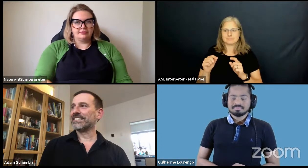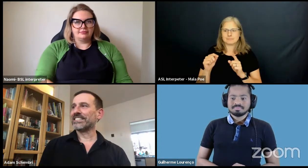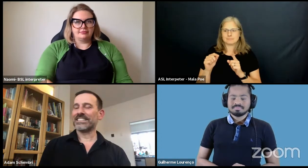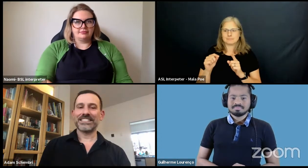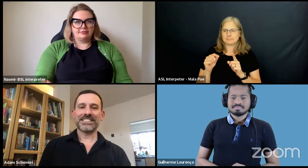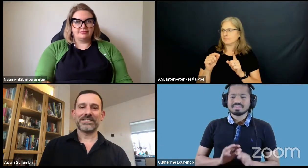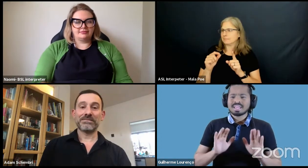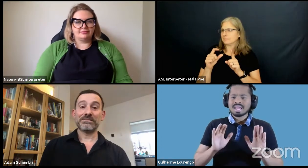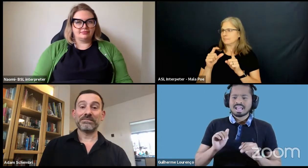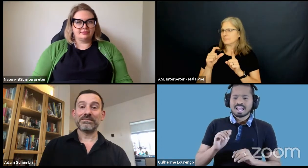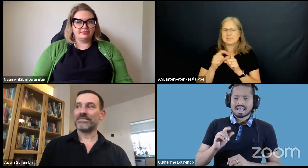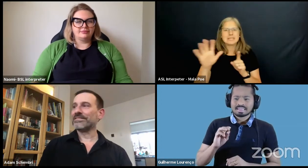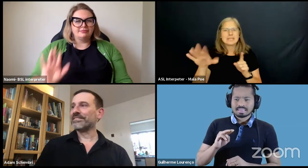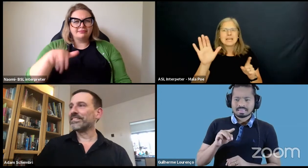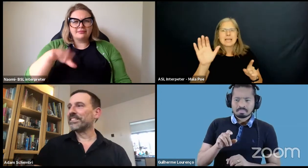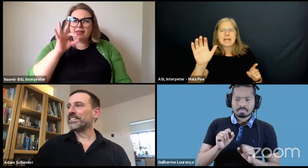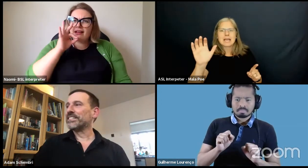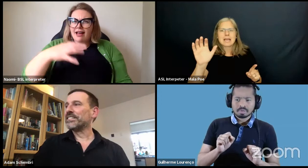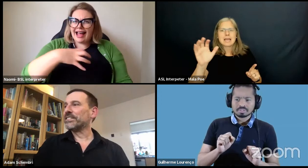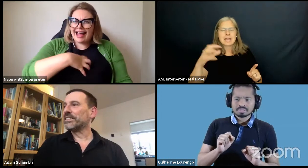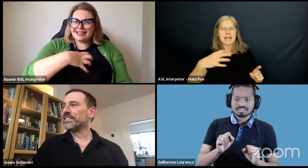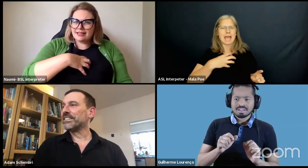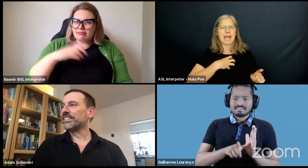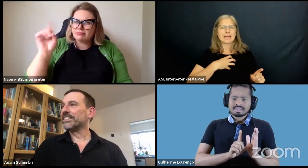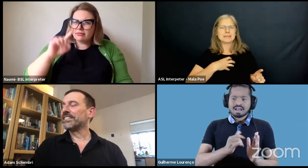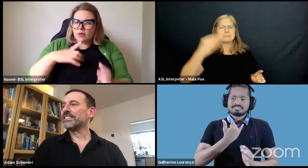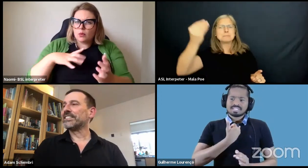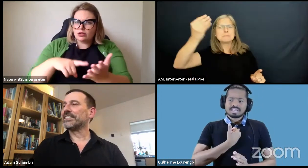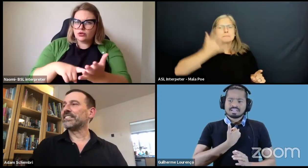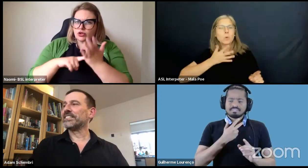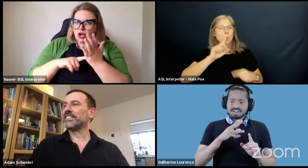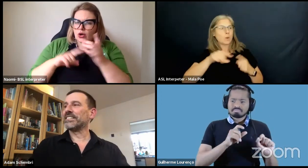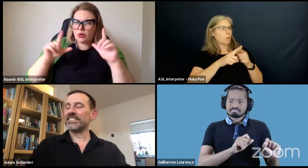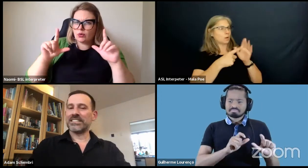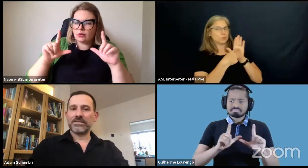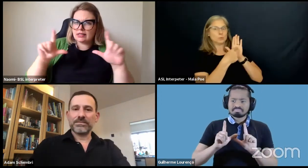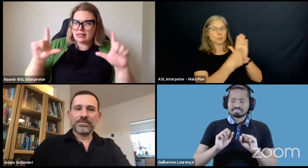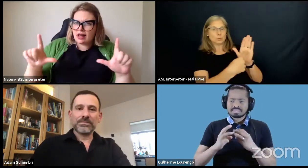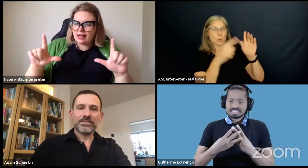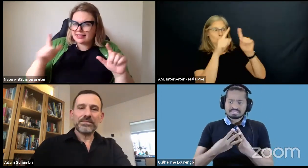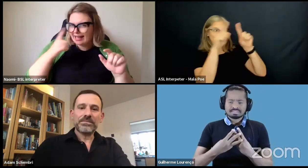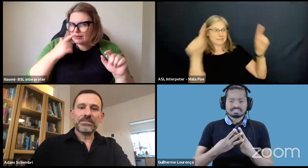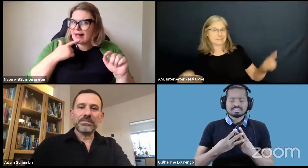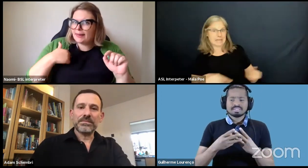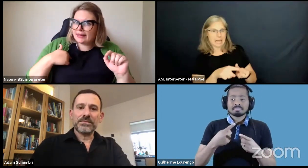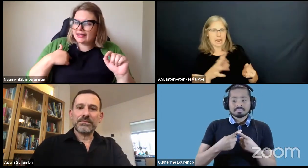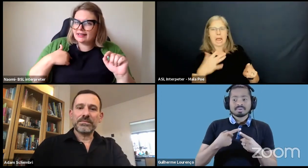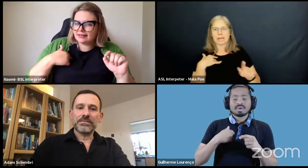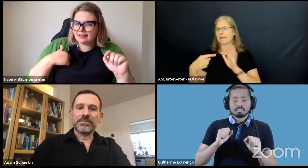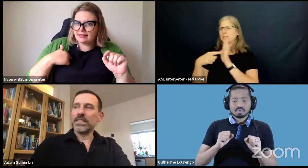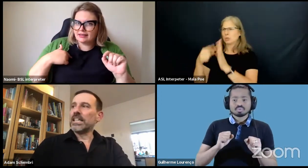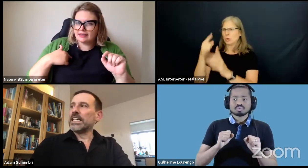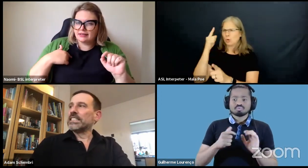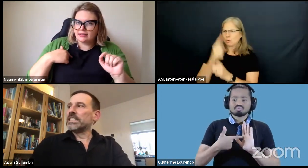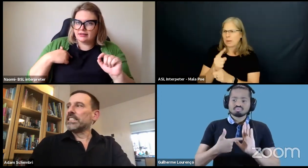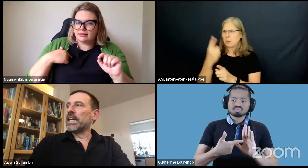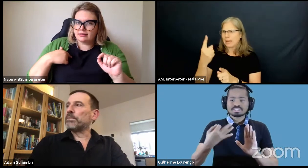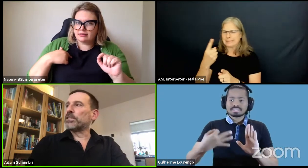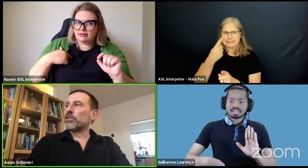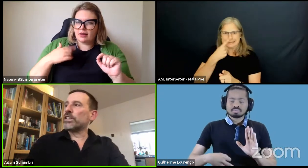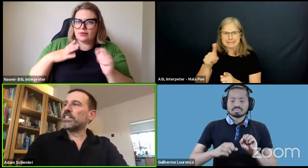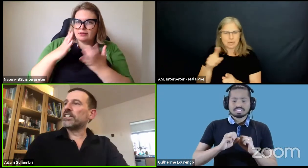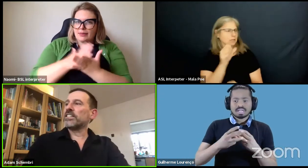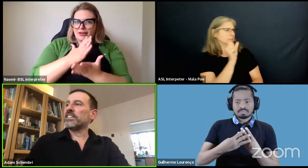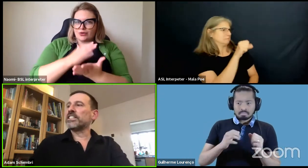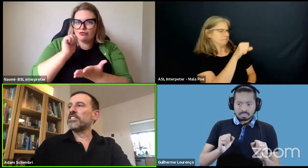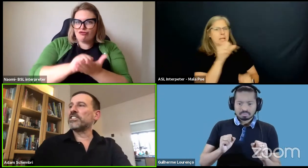Adam, can you please tell me whenever you want to show a slide, because then I can show the correct slide, okay? Yep. Thank so